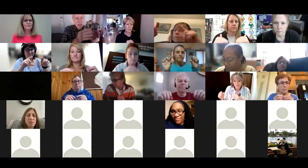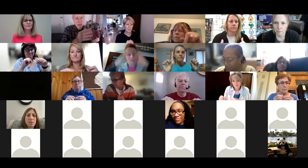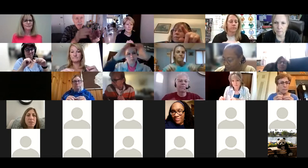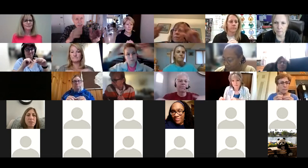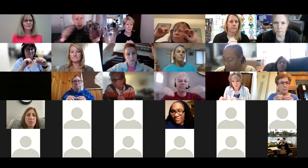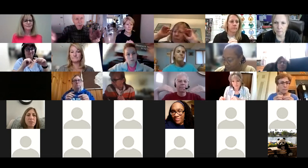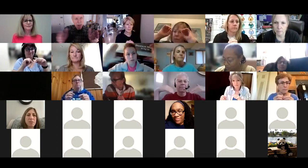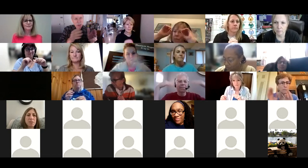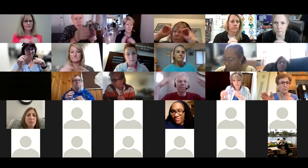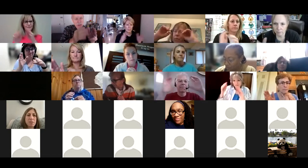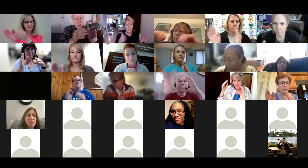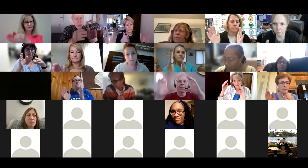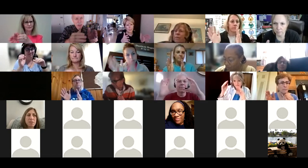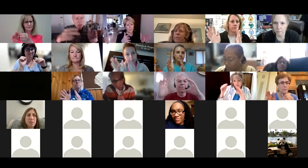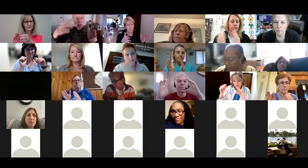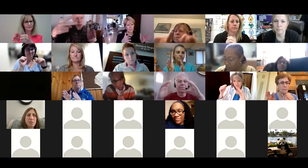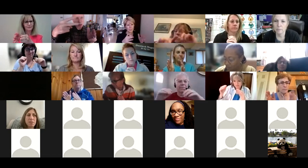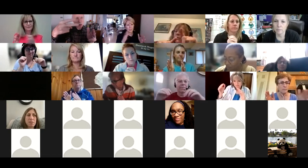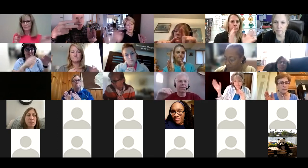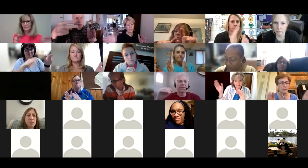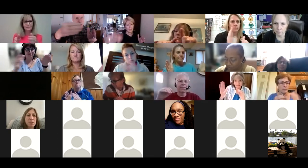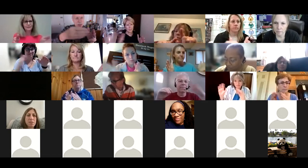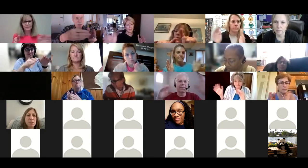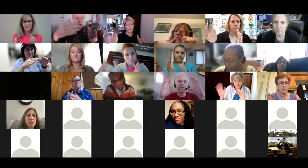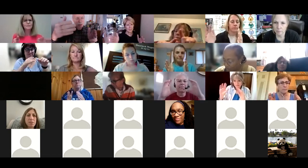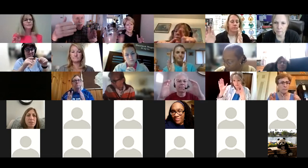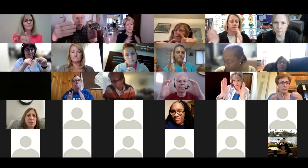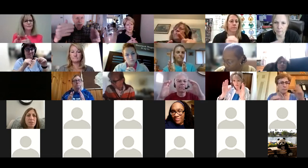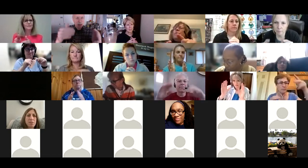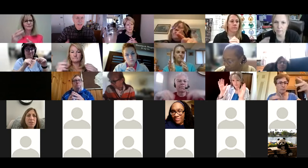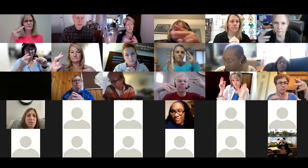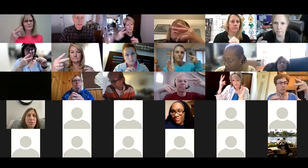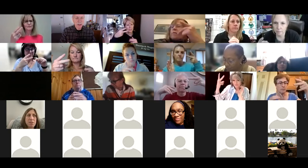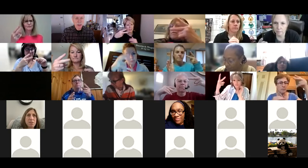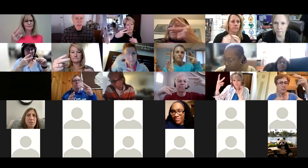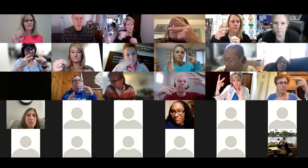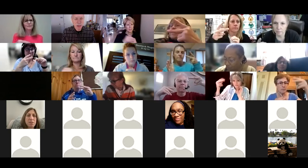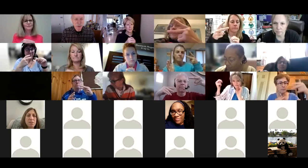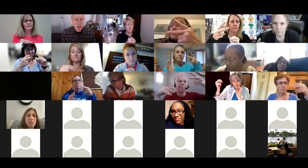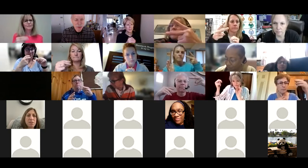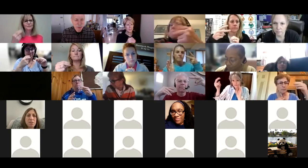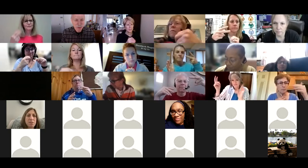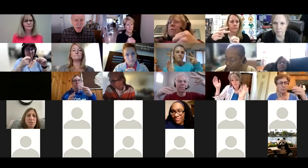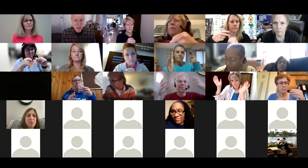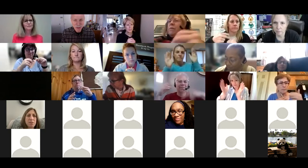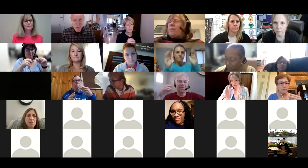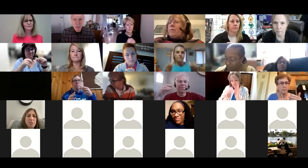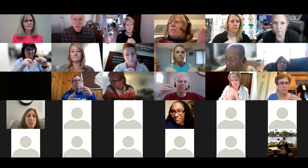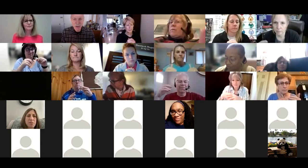is. Not the parts. What the subject is. Two green sentences about the subject. And then the conclusion follows very, very